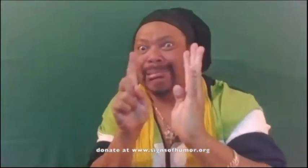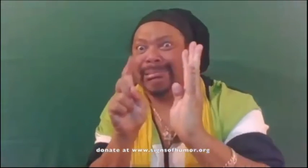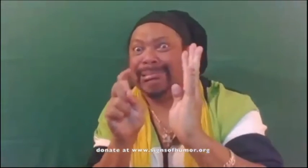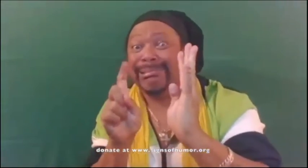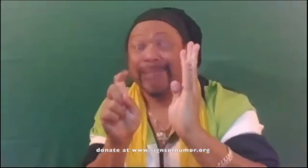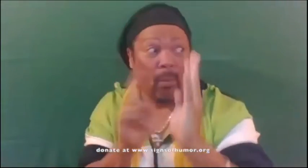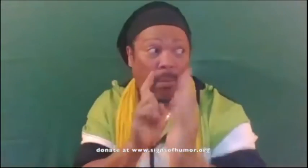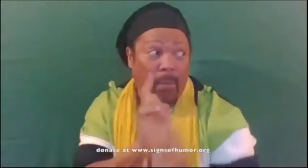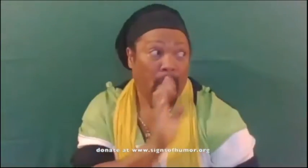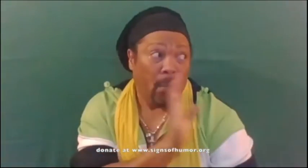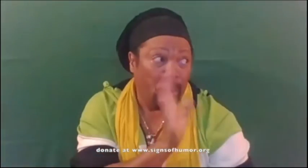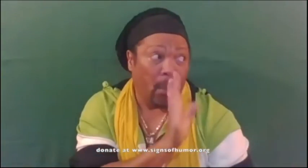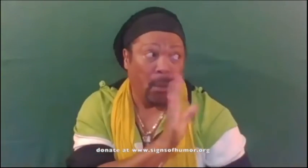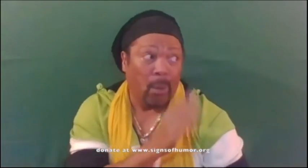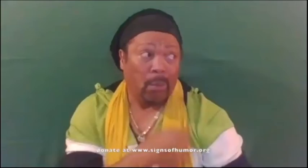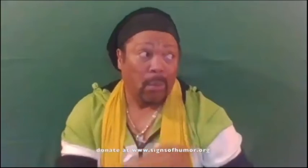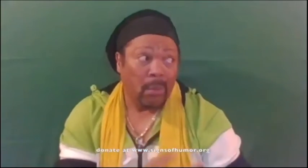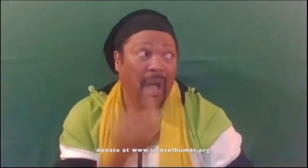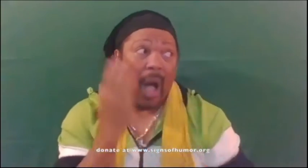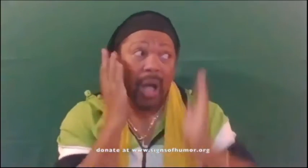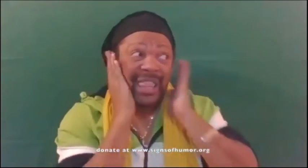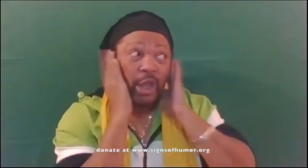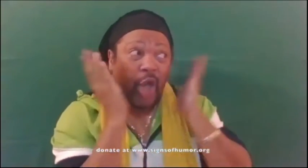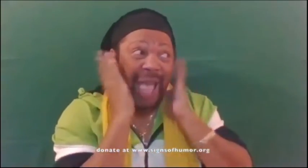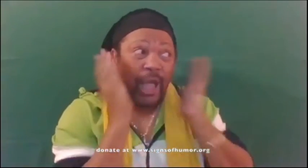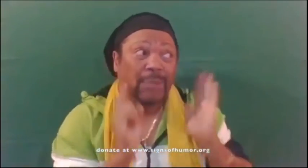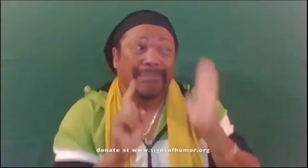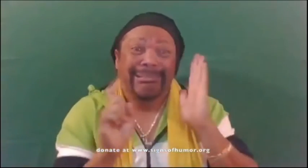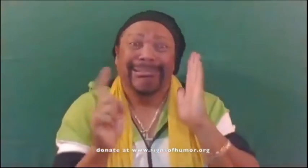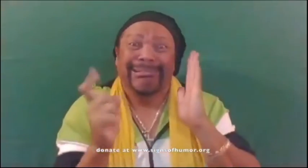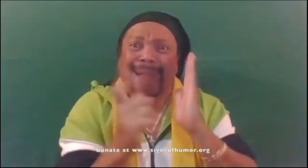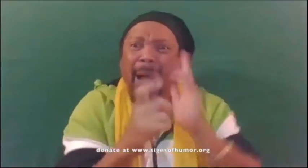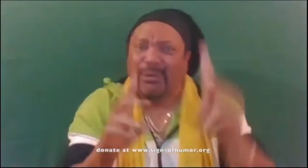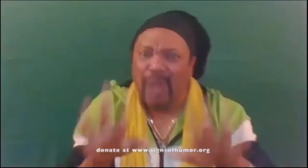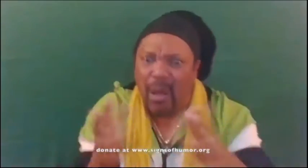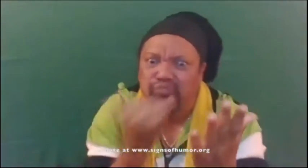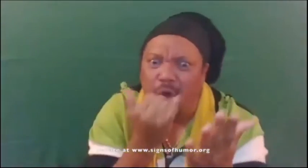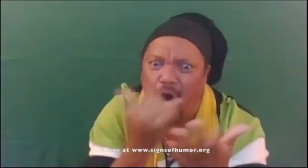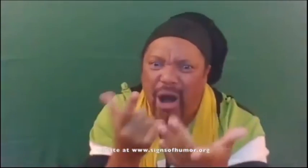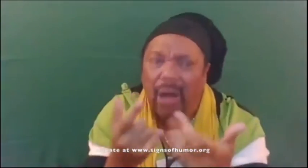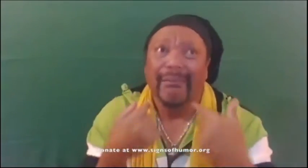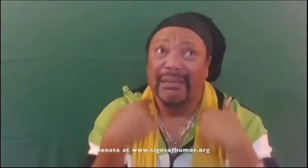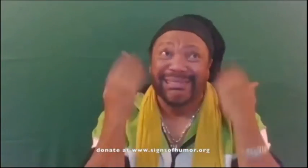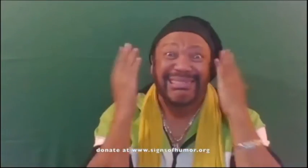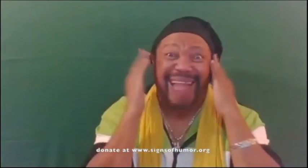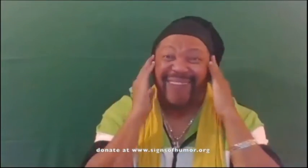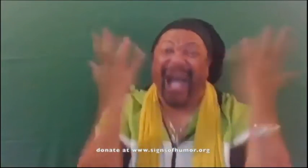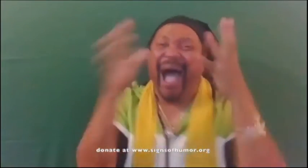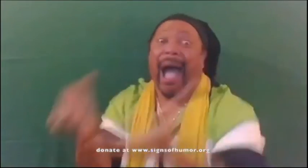card, walk my happy tail up to front, excuse me, excuse me, I can't hear you. I'm kind of deaf, thank you. What's wrong? I'm